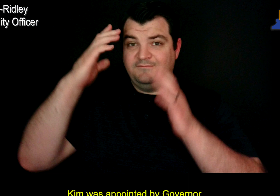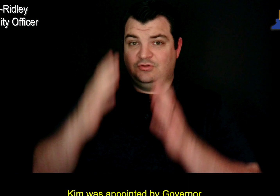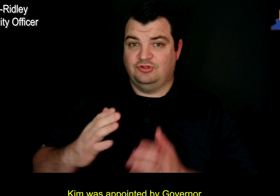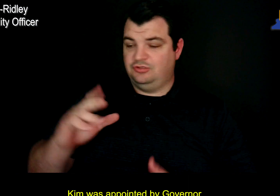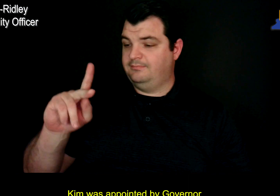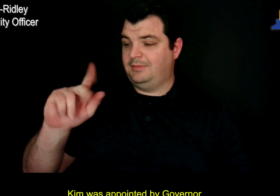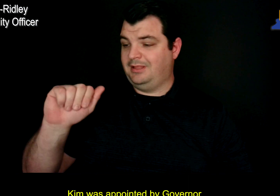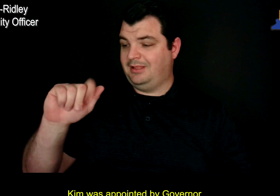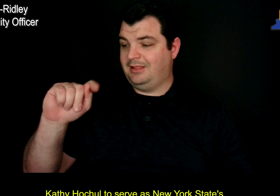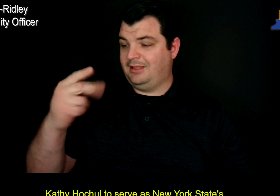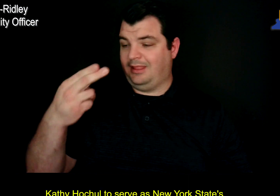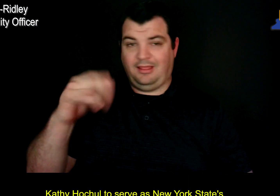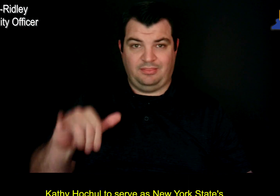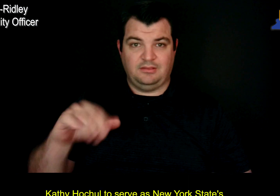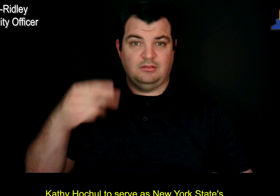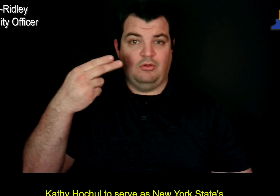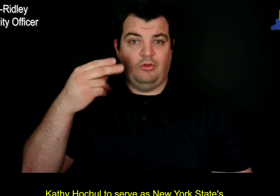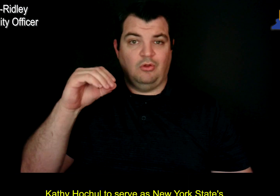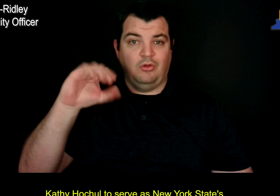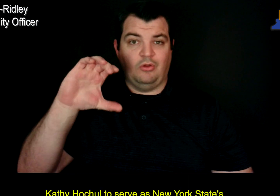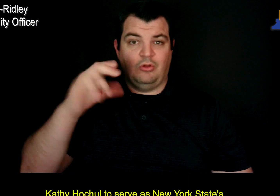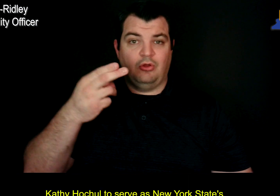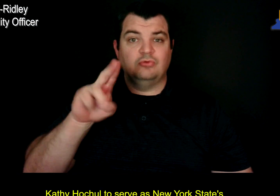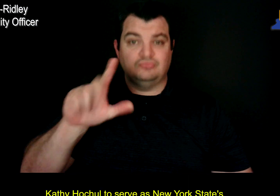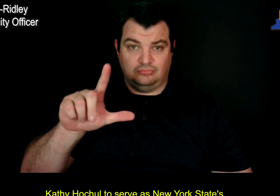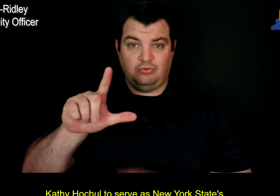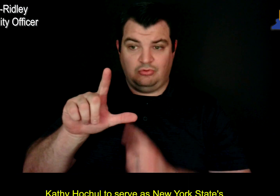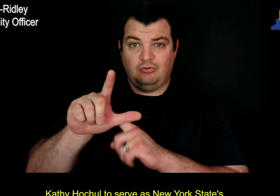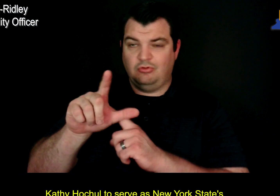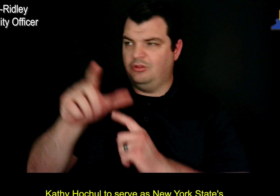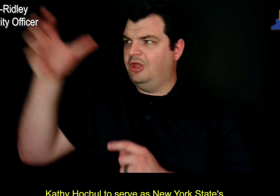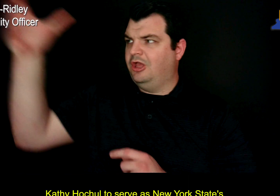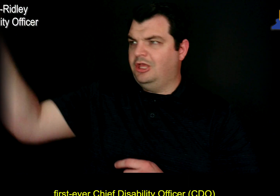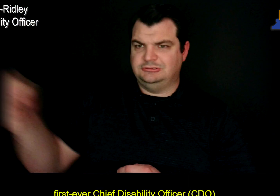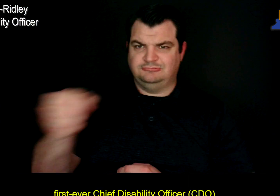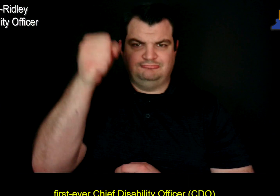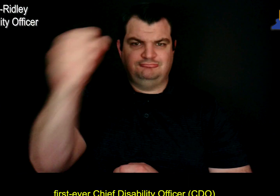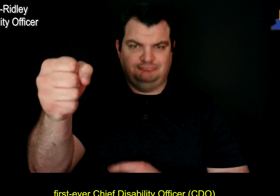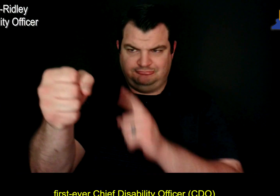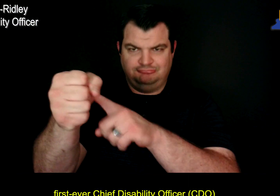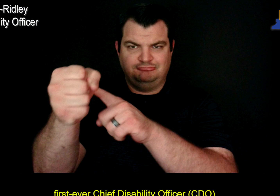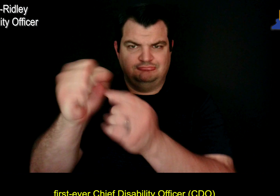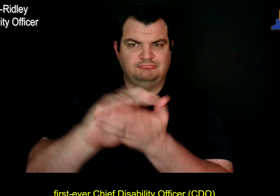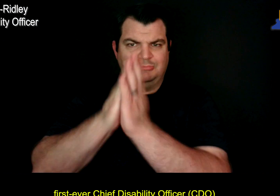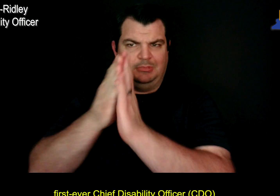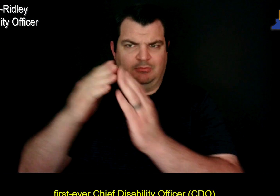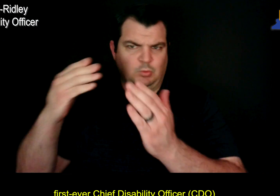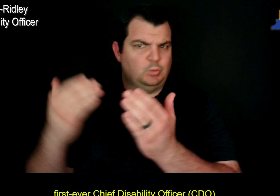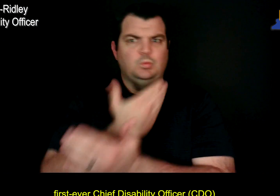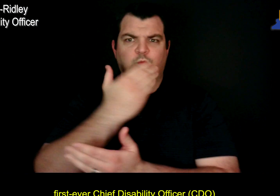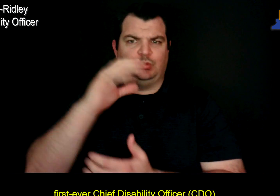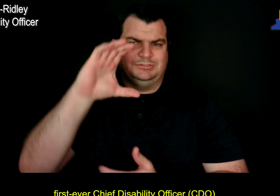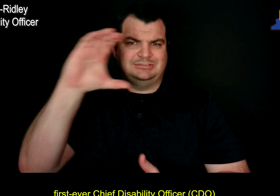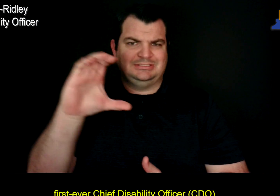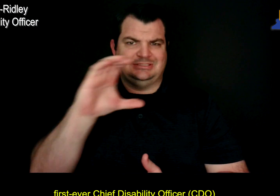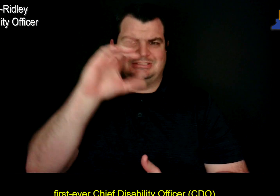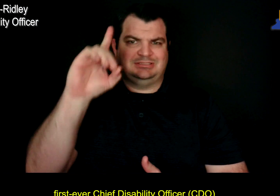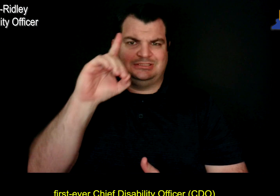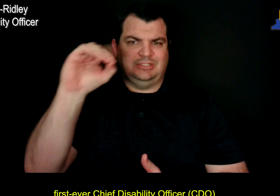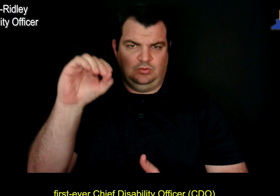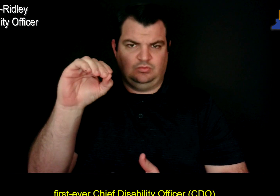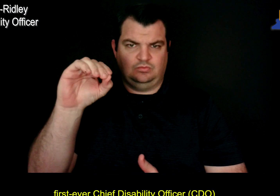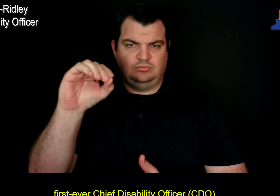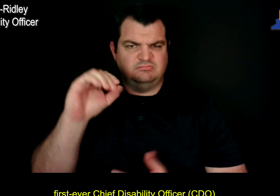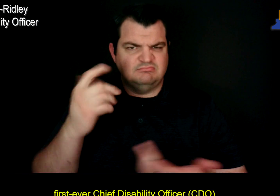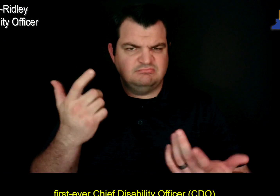Kim was appointed by Governor Kathy Hochul to serve as New York State's first ever Chief Disability Officer,